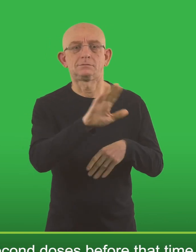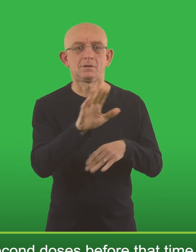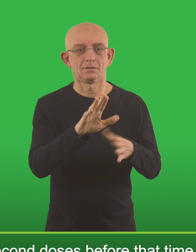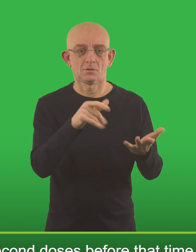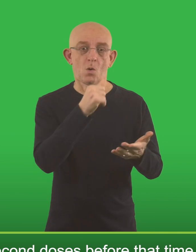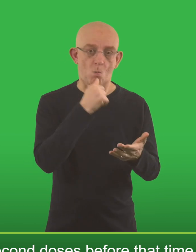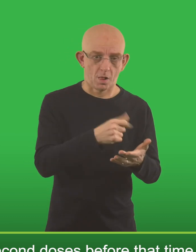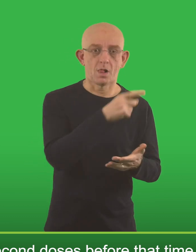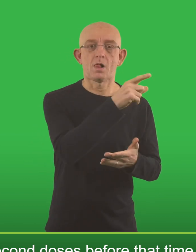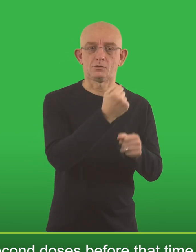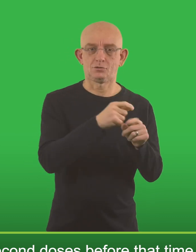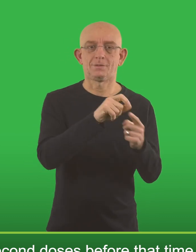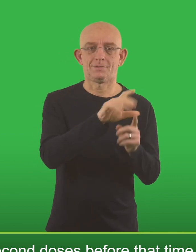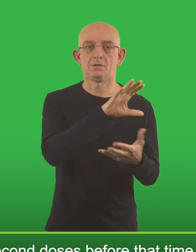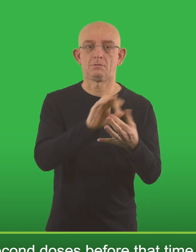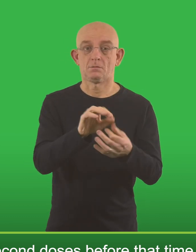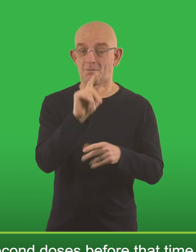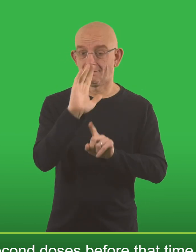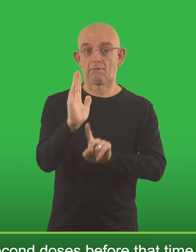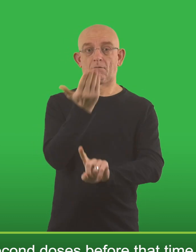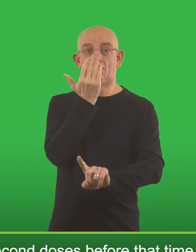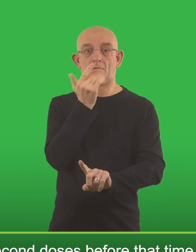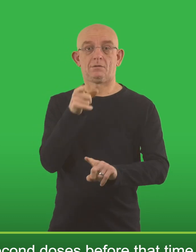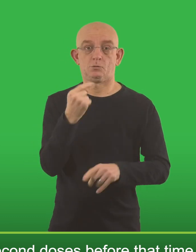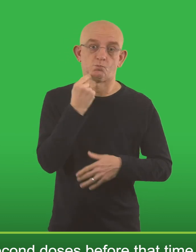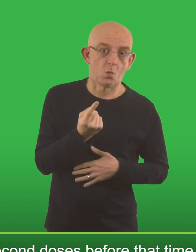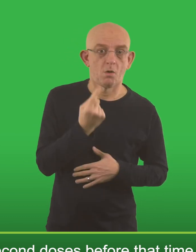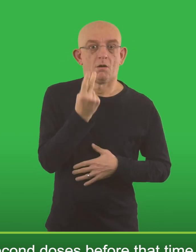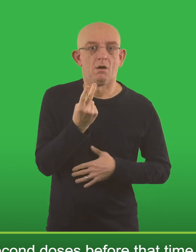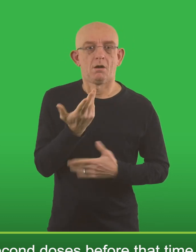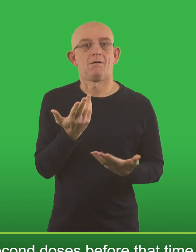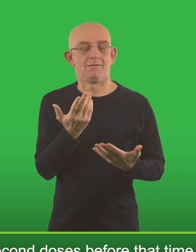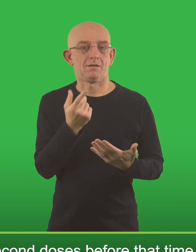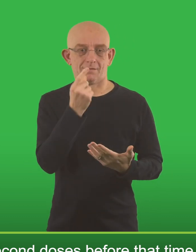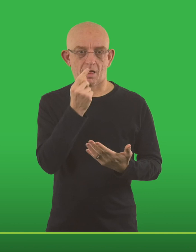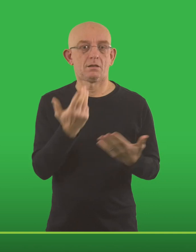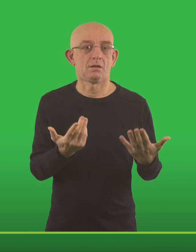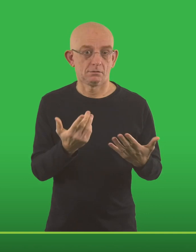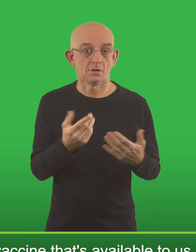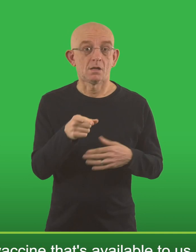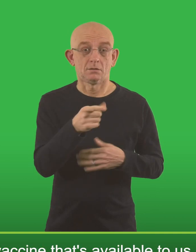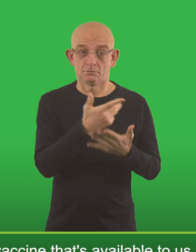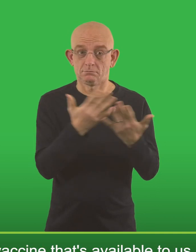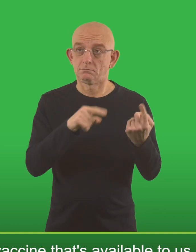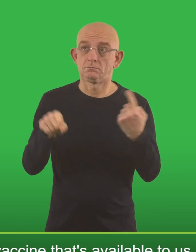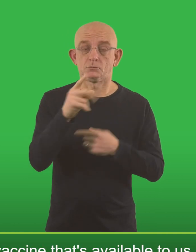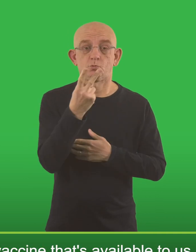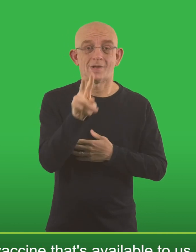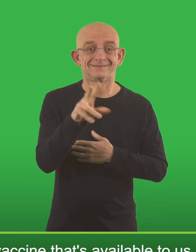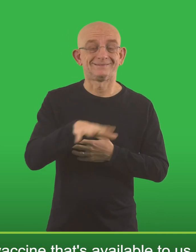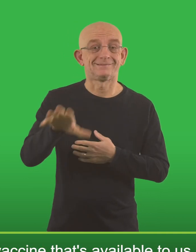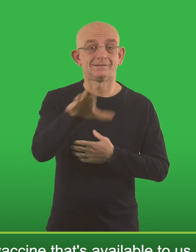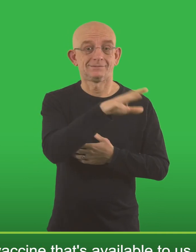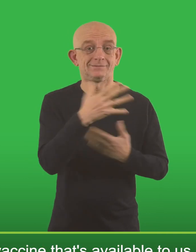about second doses before that time. The GP will contact you. That might be at short notice. More than 20